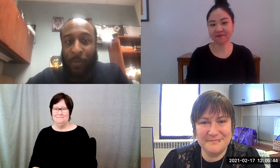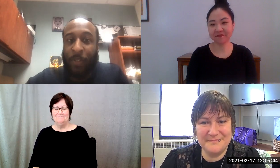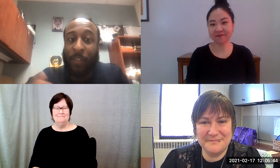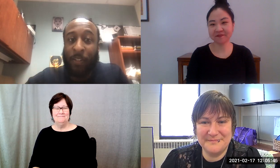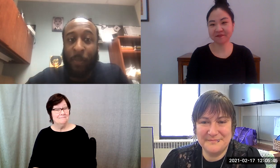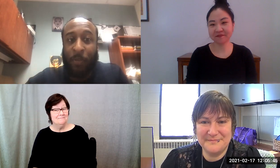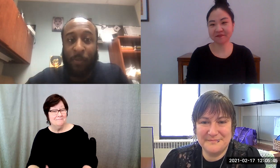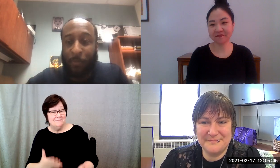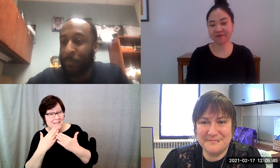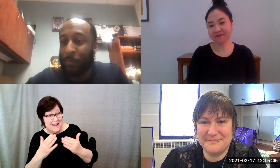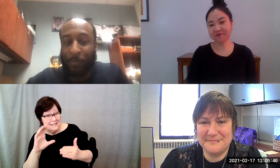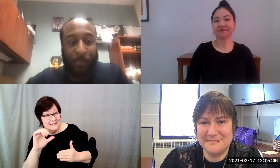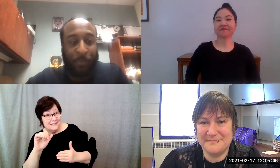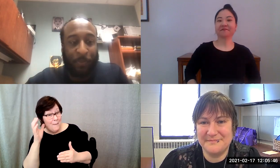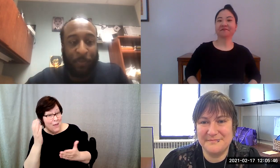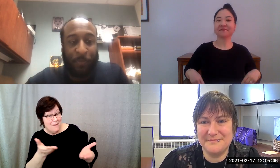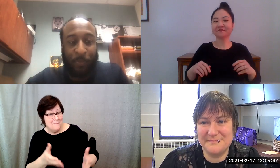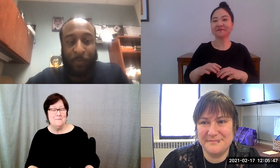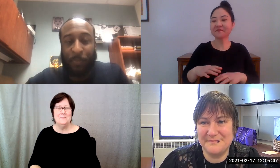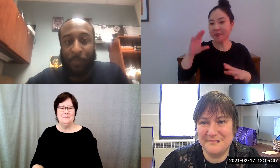Thank you. Camille?